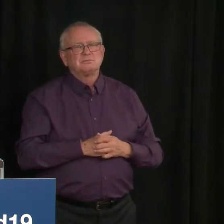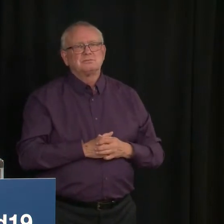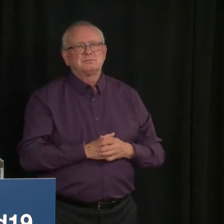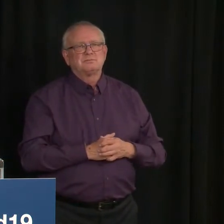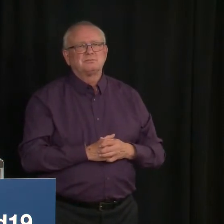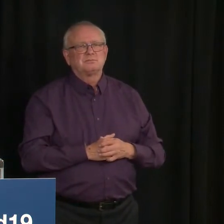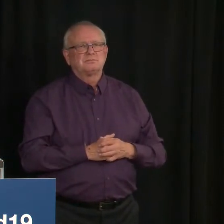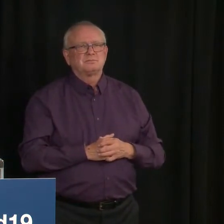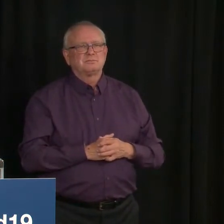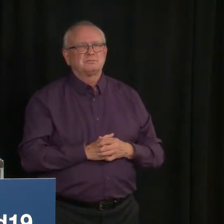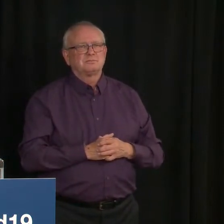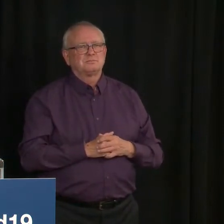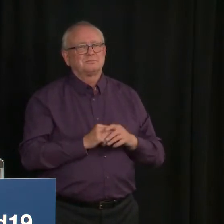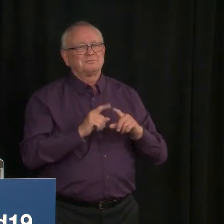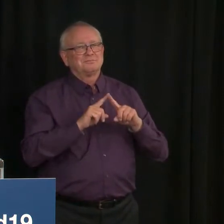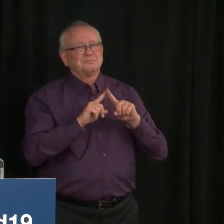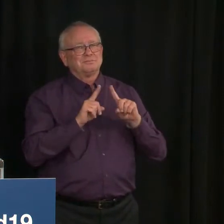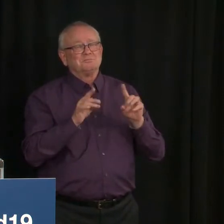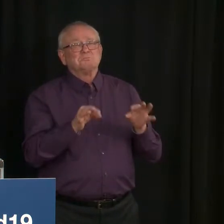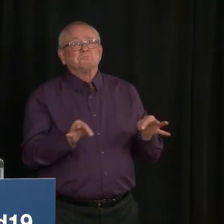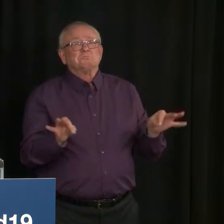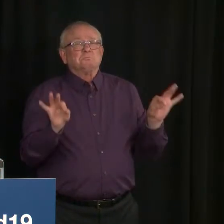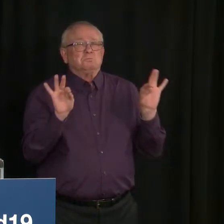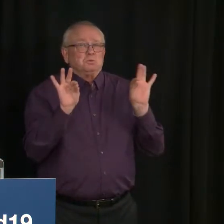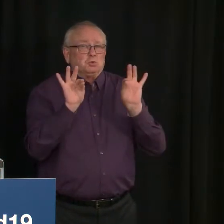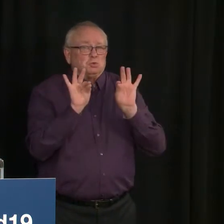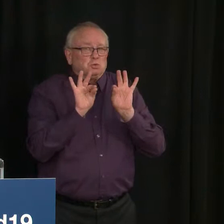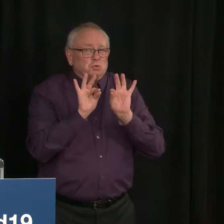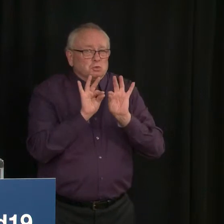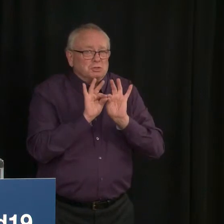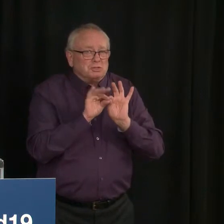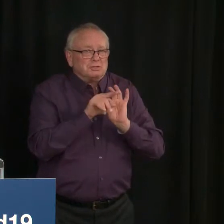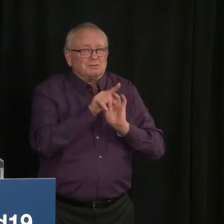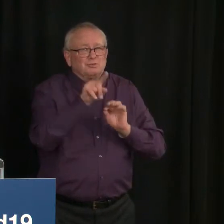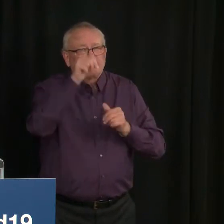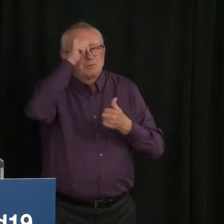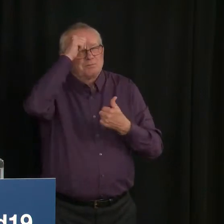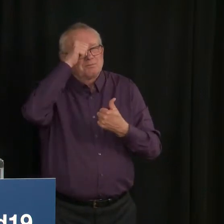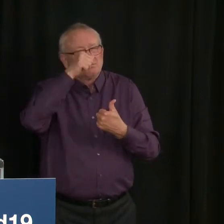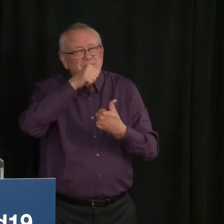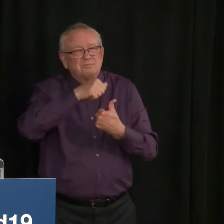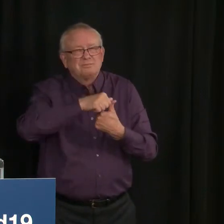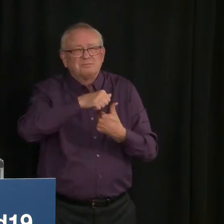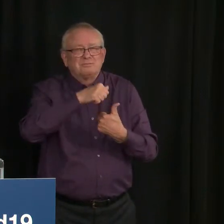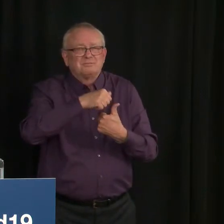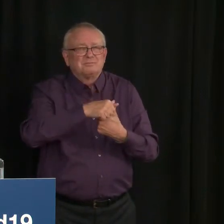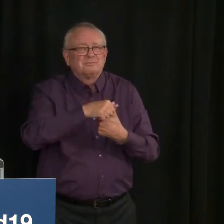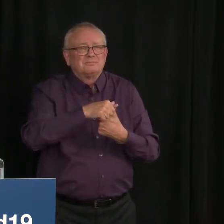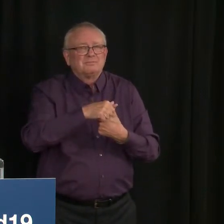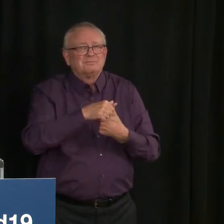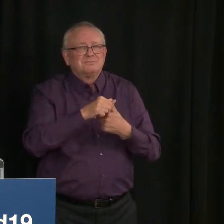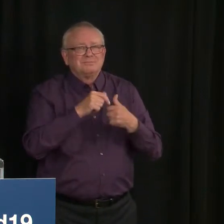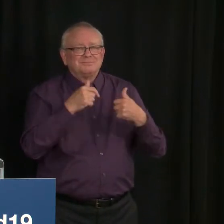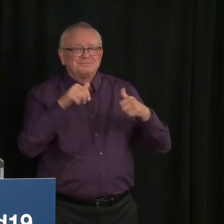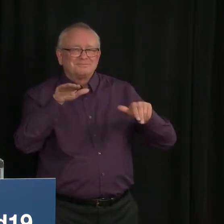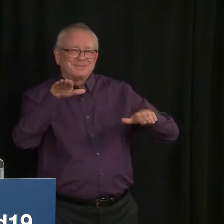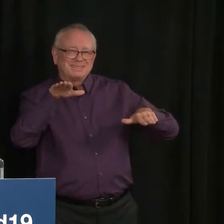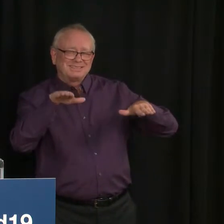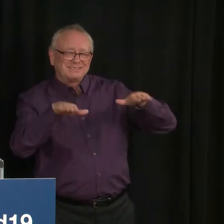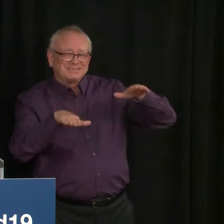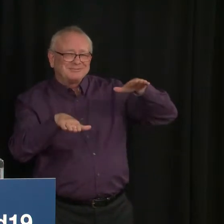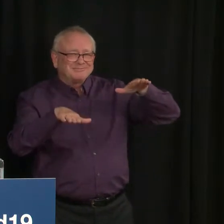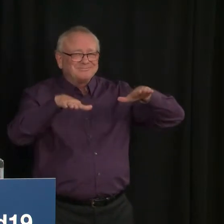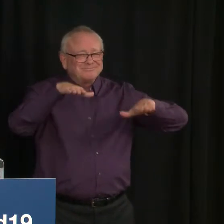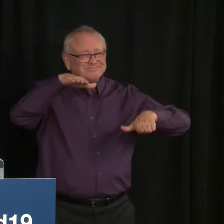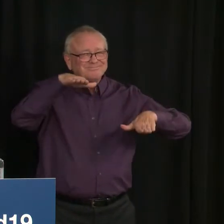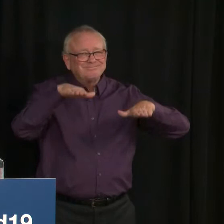lifted. But we need to remember that we have always been in a balancing situation where the